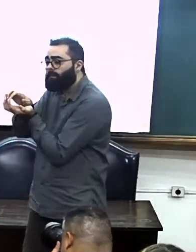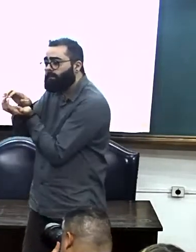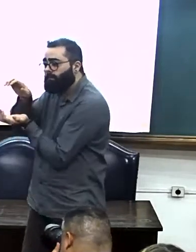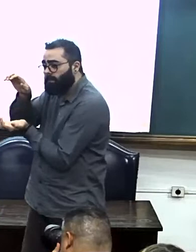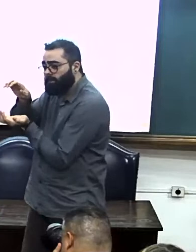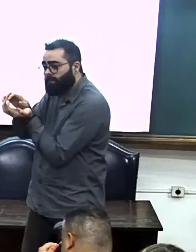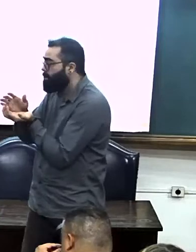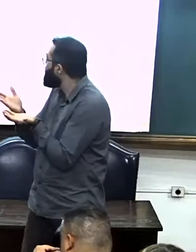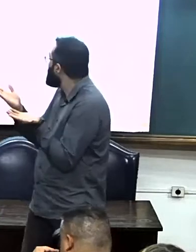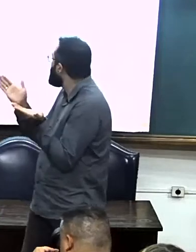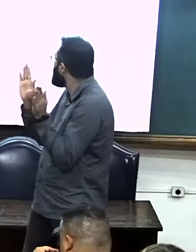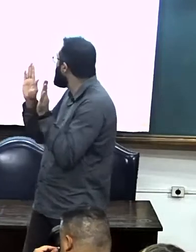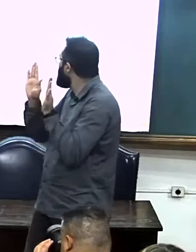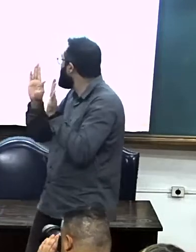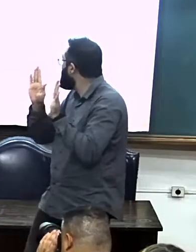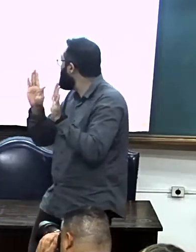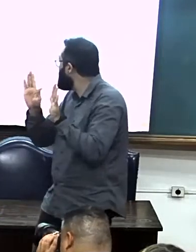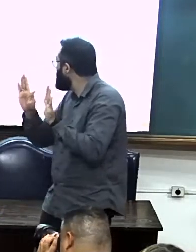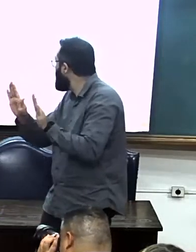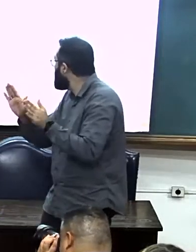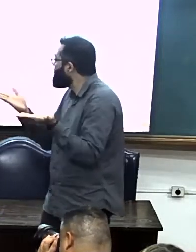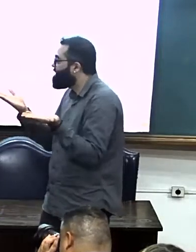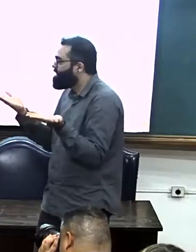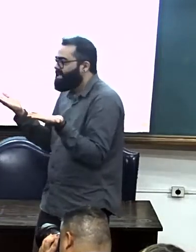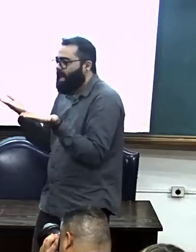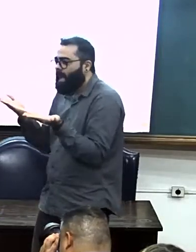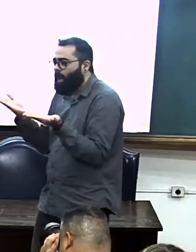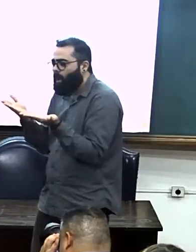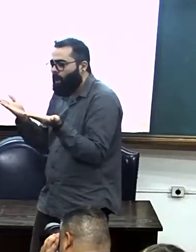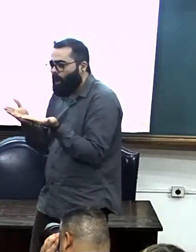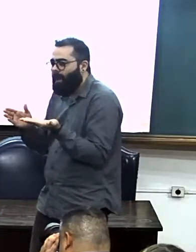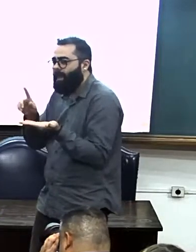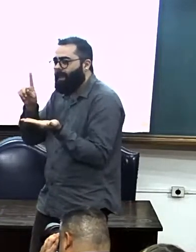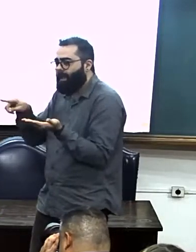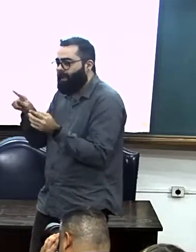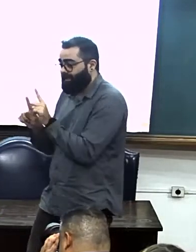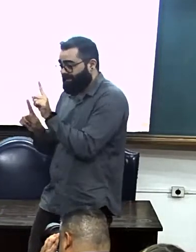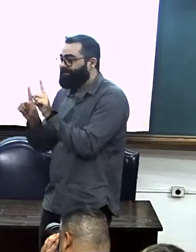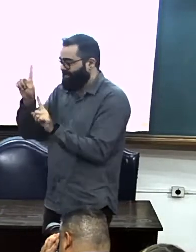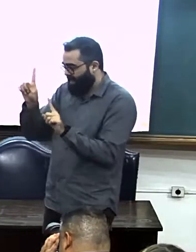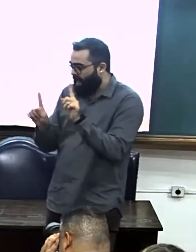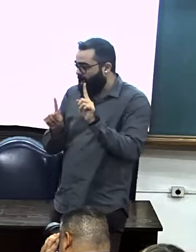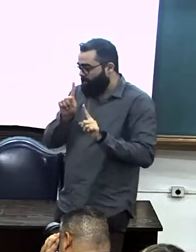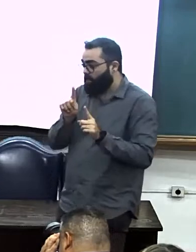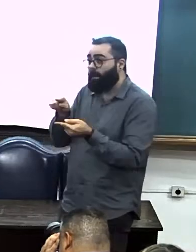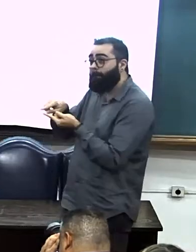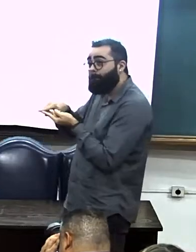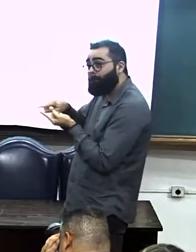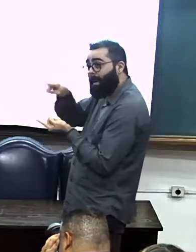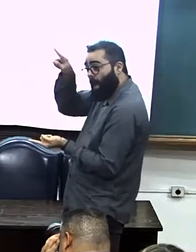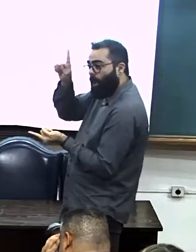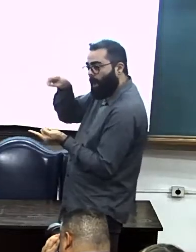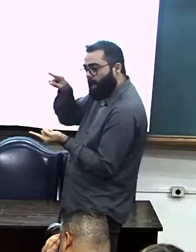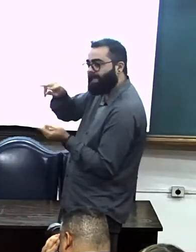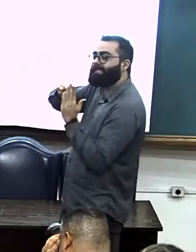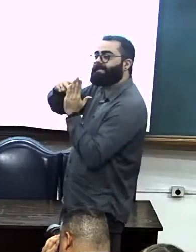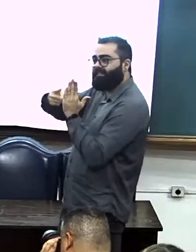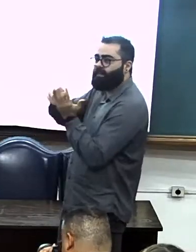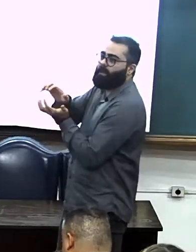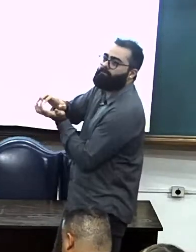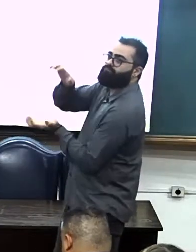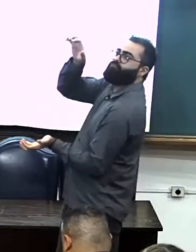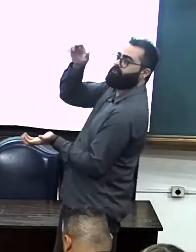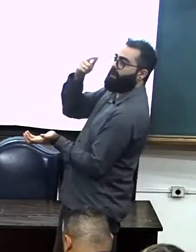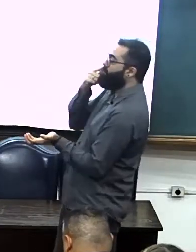bar. So a tall bar means the jaw opens more. And the sentence is, I gave dates to K today. And